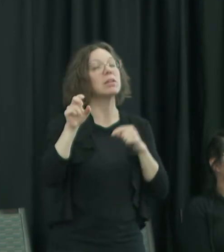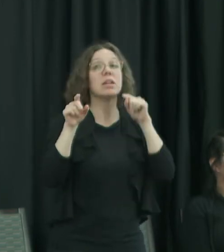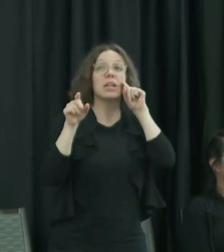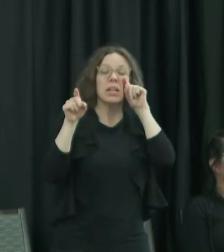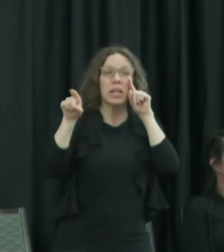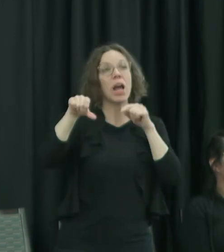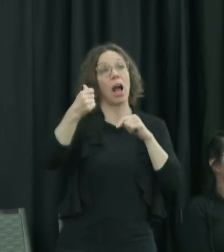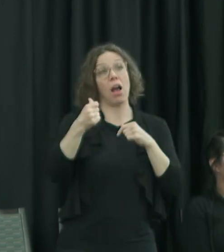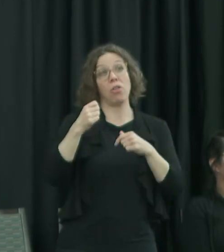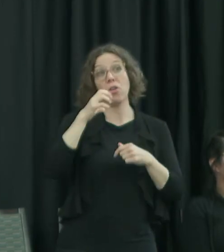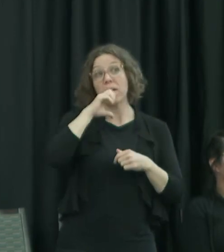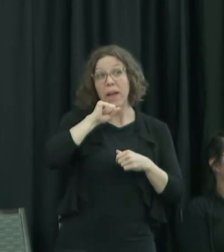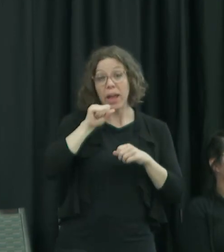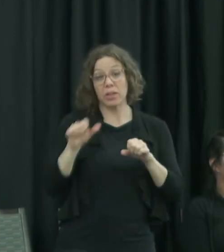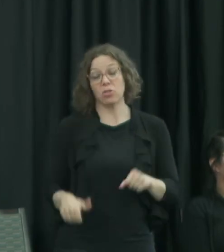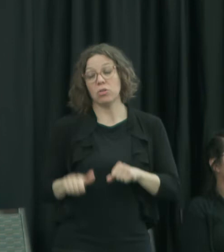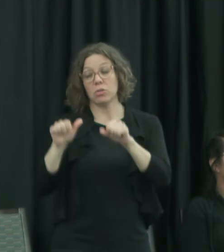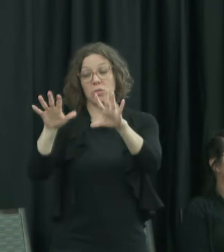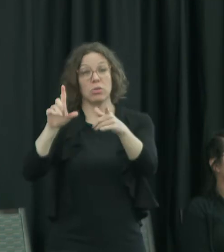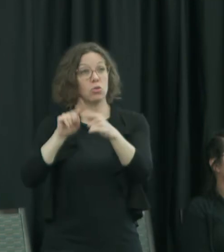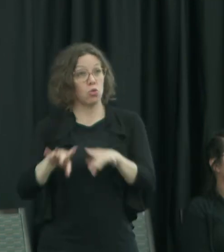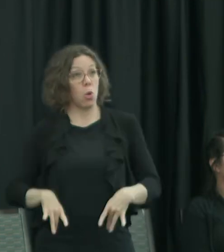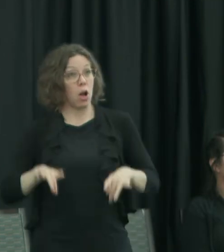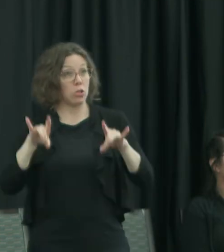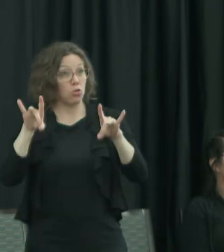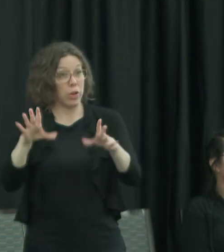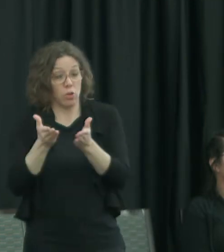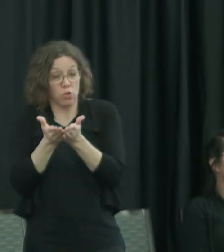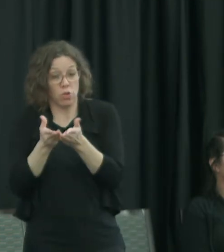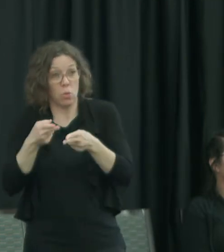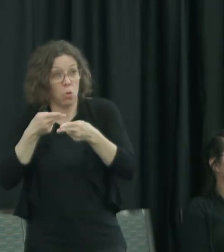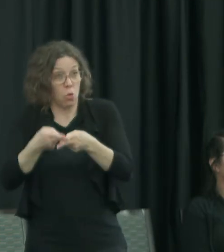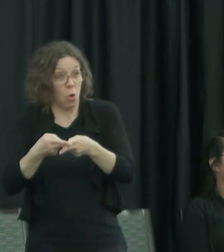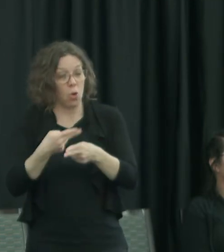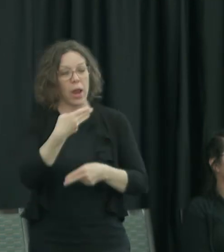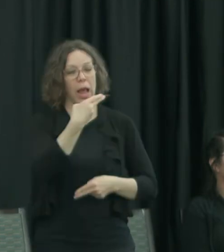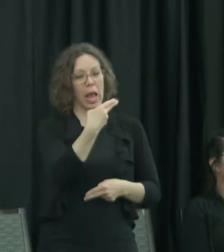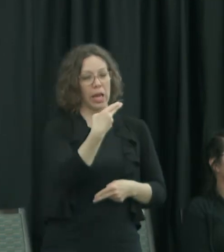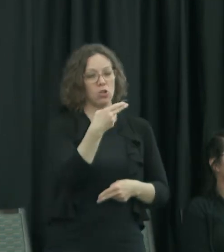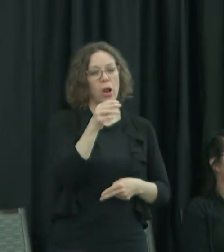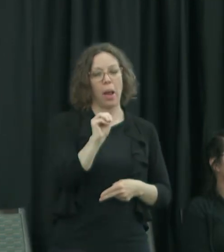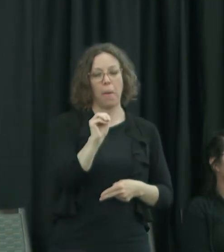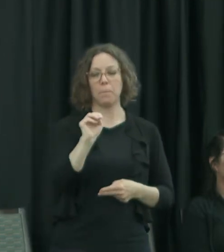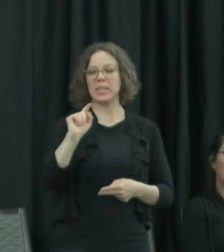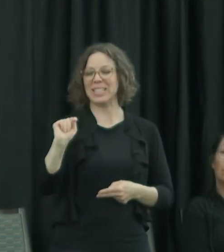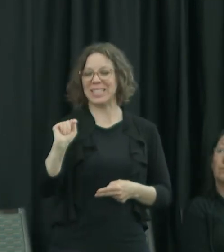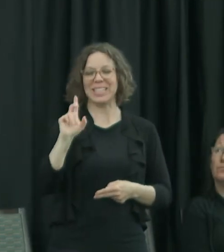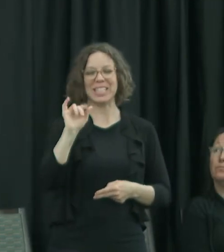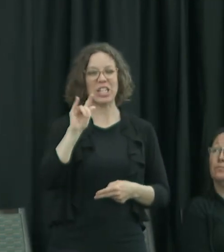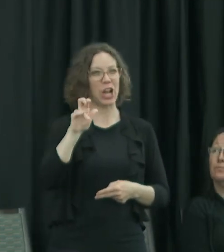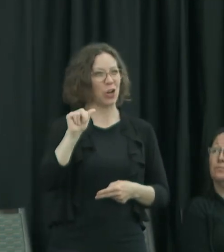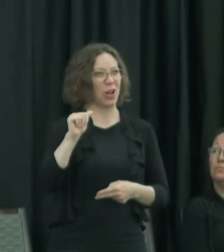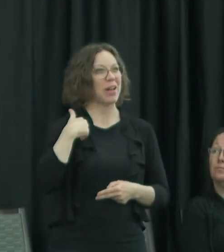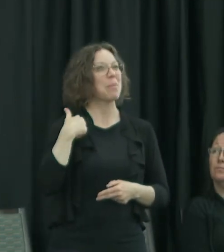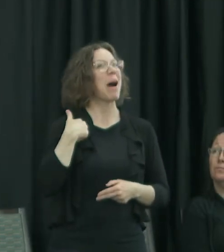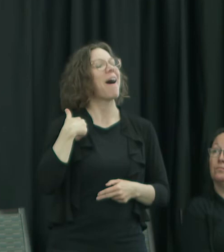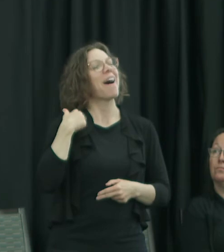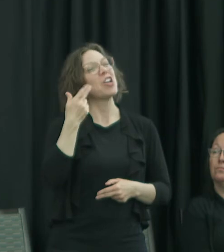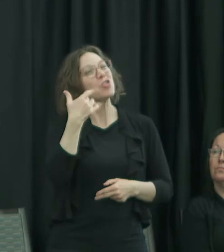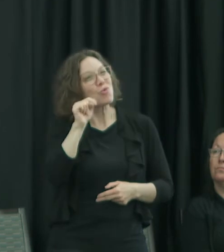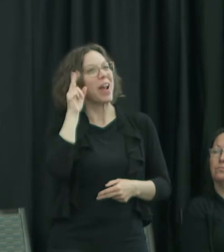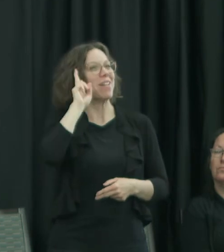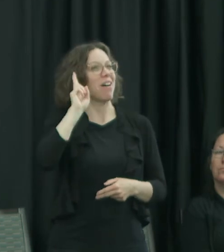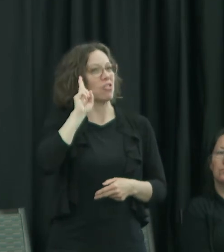males were deported to Australia, packed onto a ship called the HMT Danera. My great-uncle, Ernest Lyon,